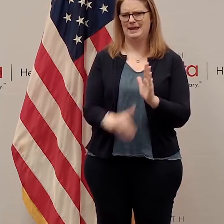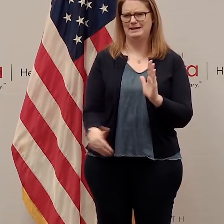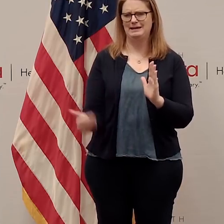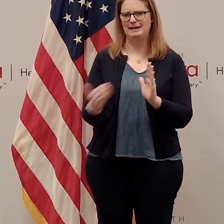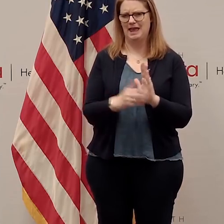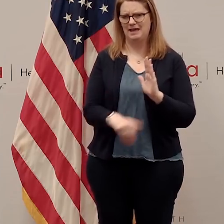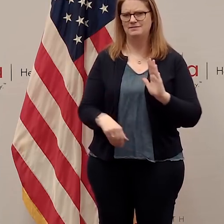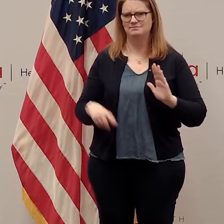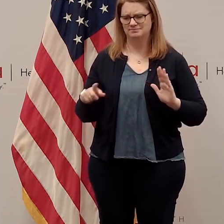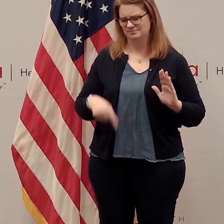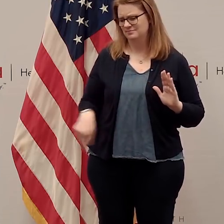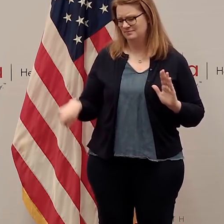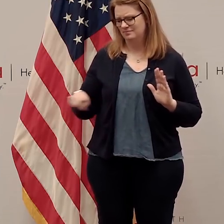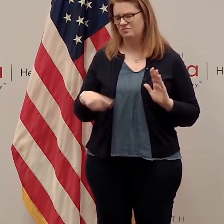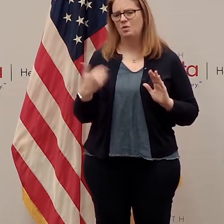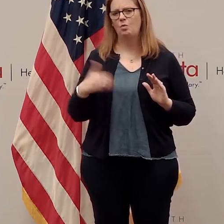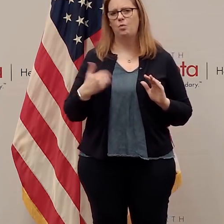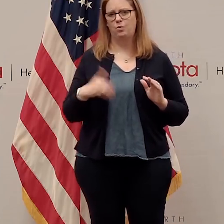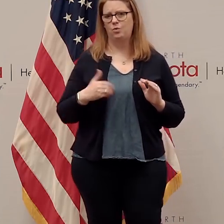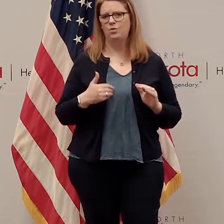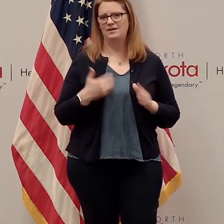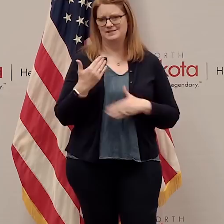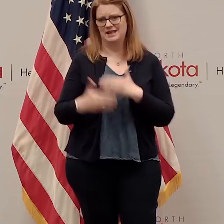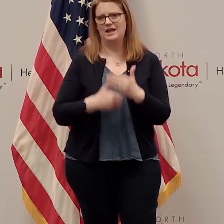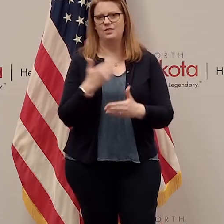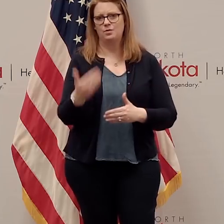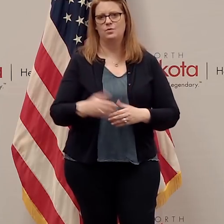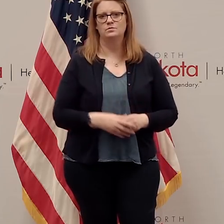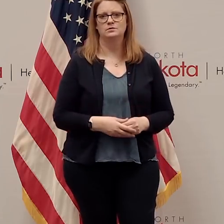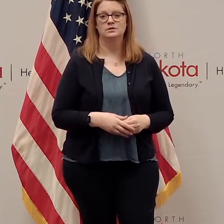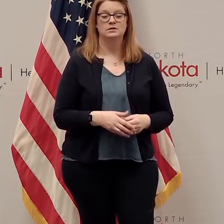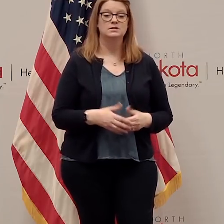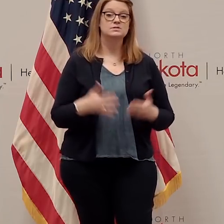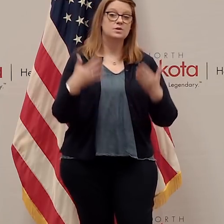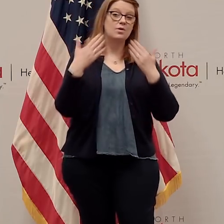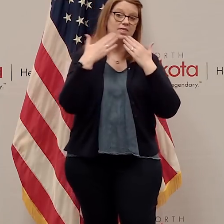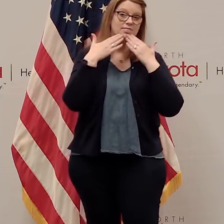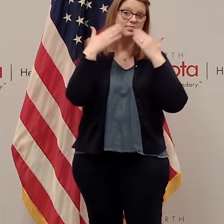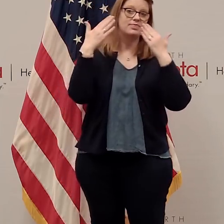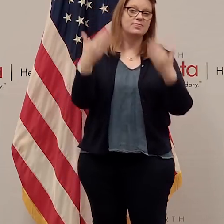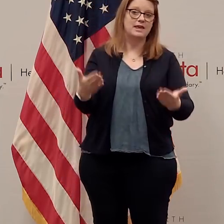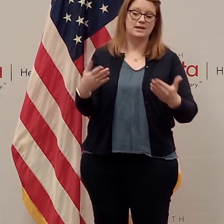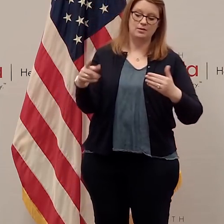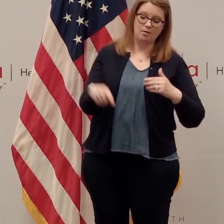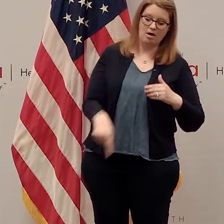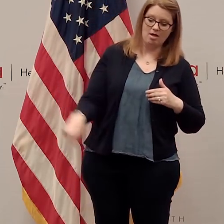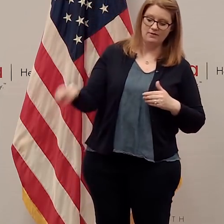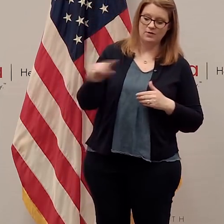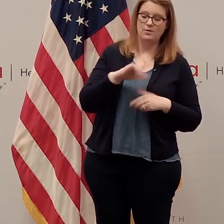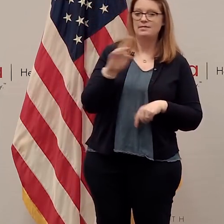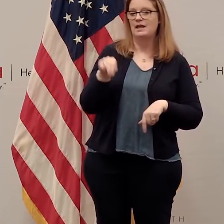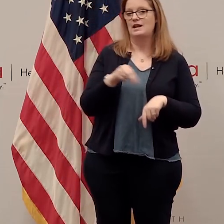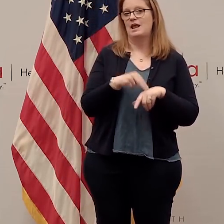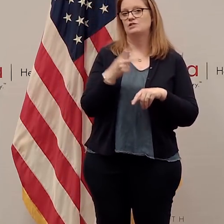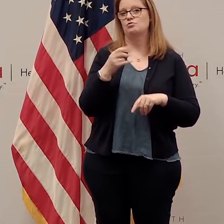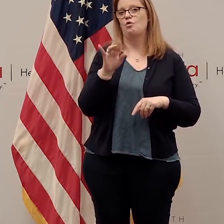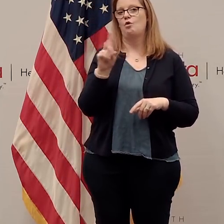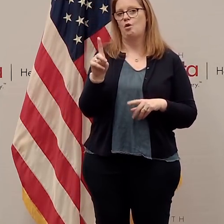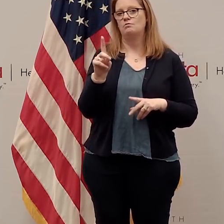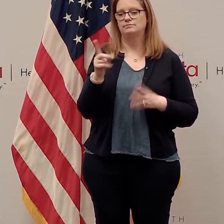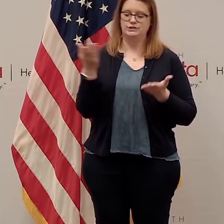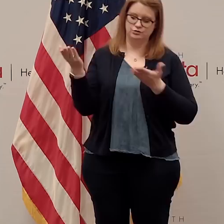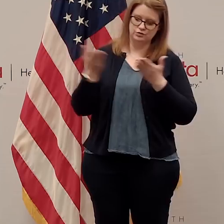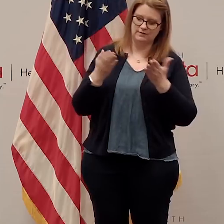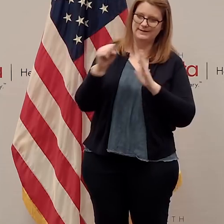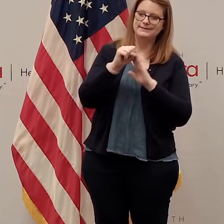response that they've given as we've worked through this pandemic. So again, thank you to all of you in the National Guard in North Dakota who are serving our state